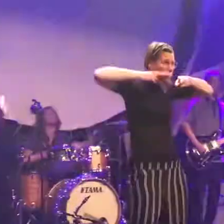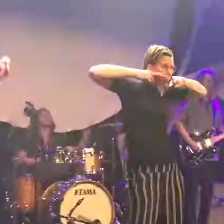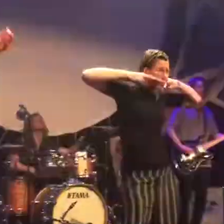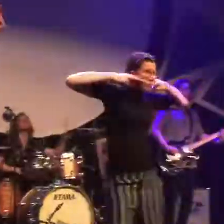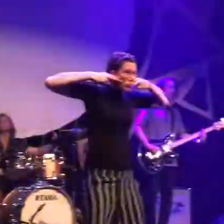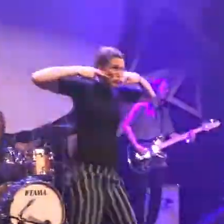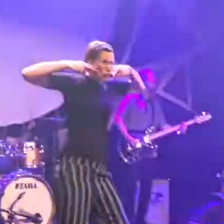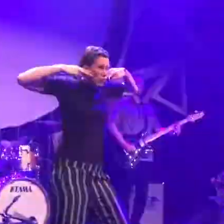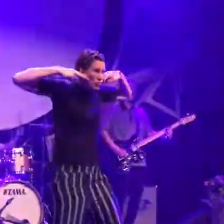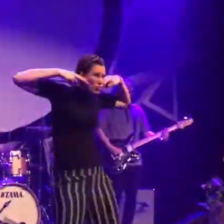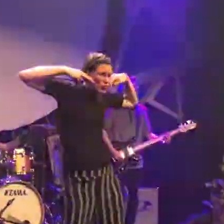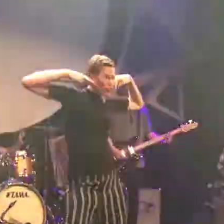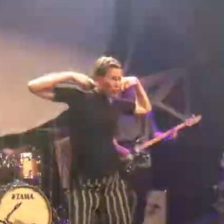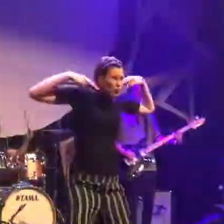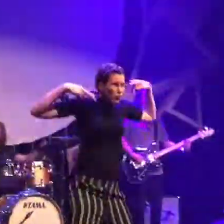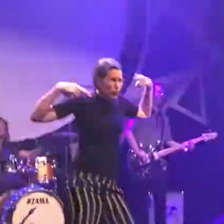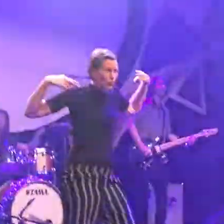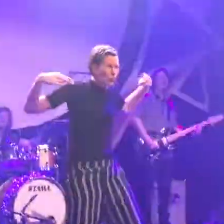Oh